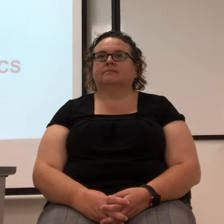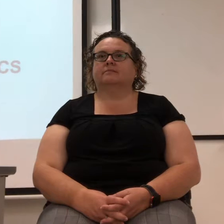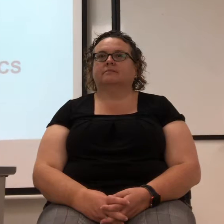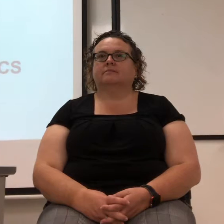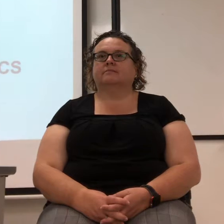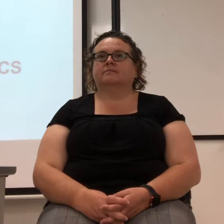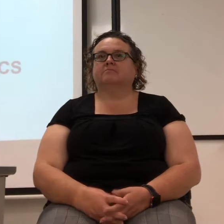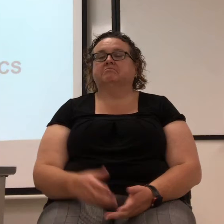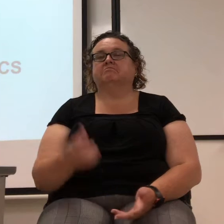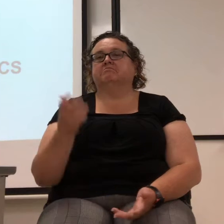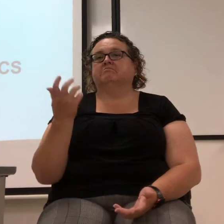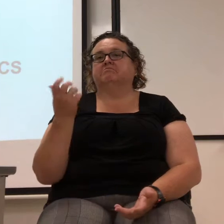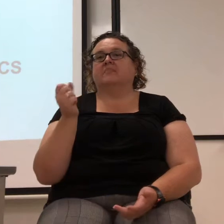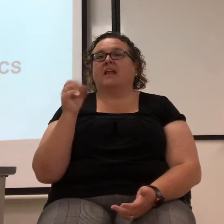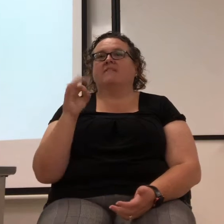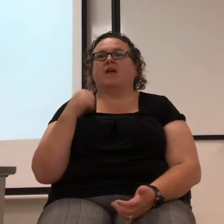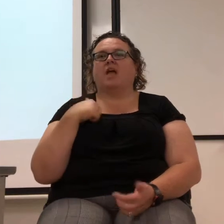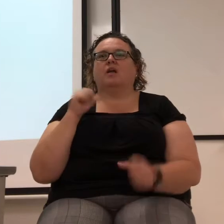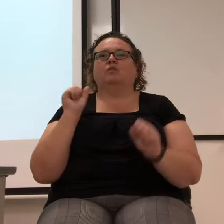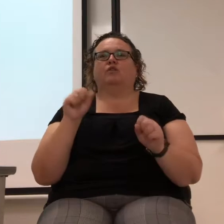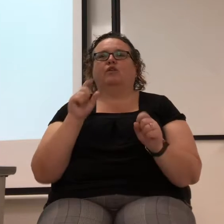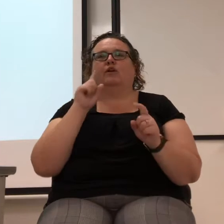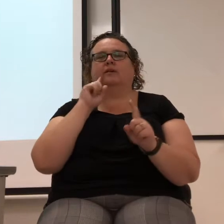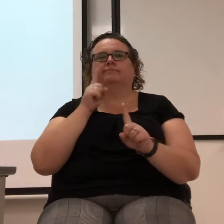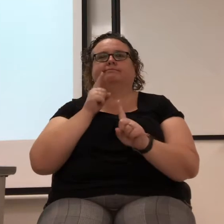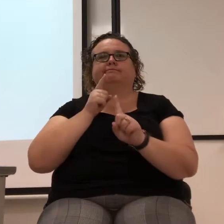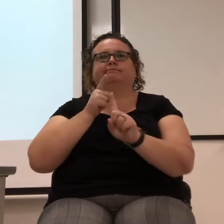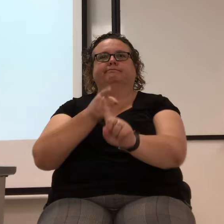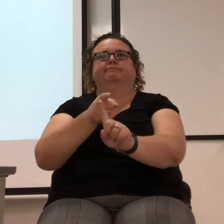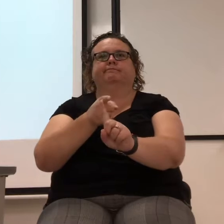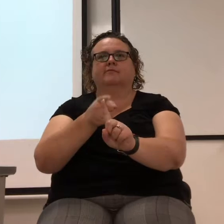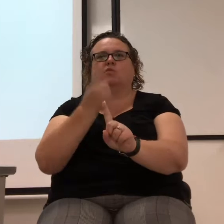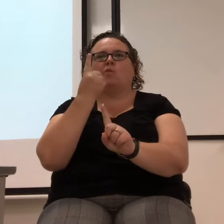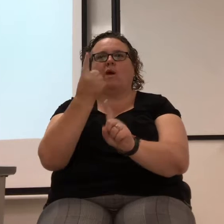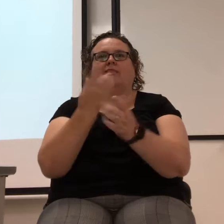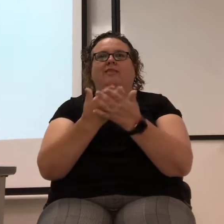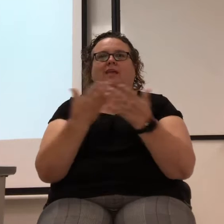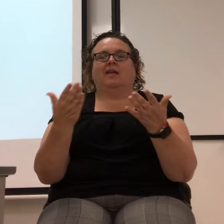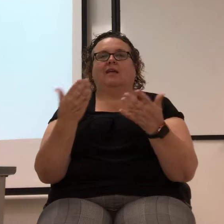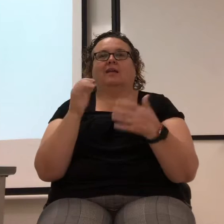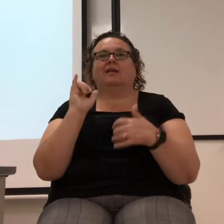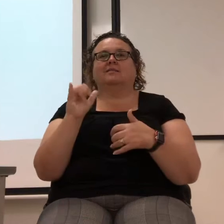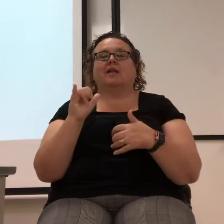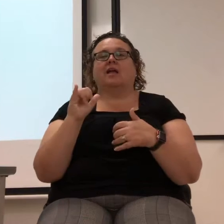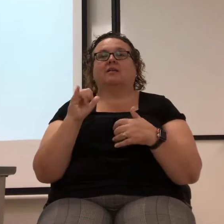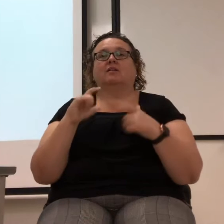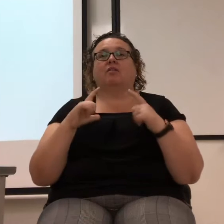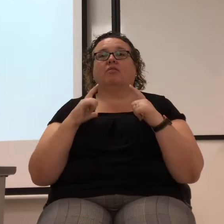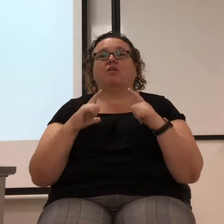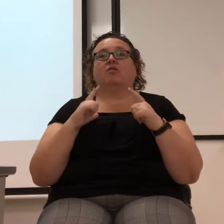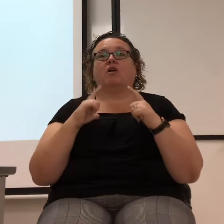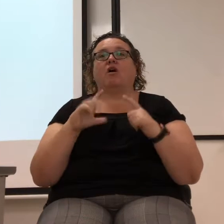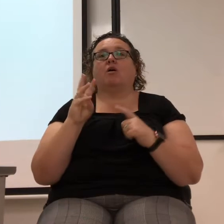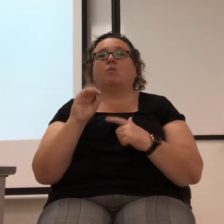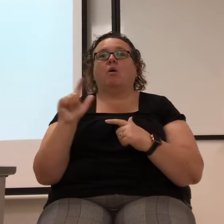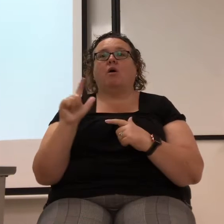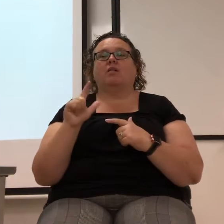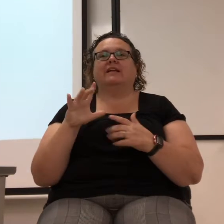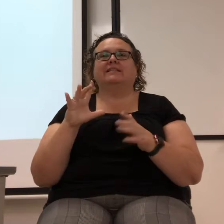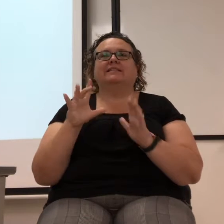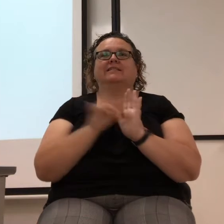I would say, if I could boil it down to one thing, it's that the lung wall is stuck to the chest